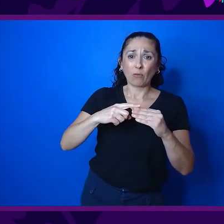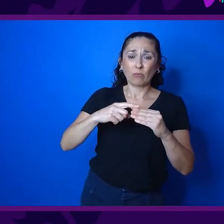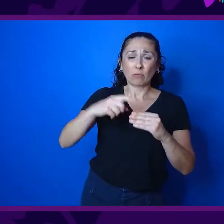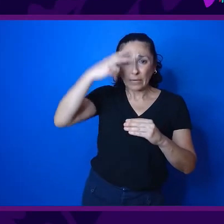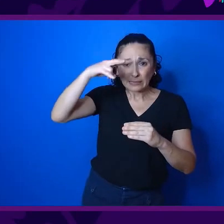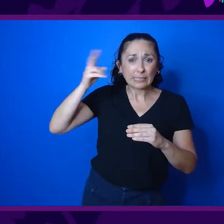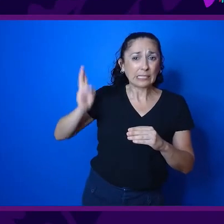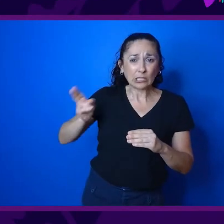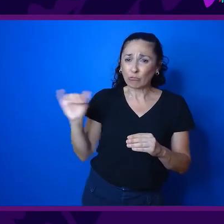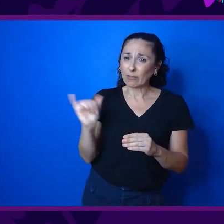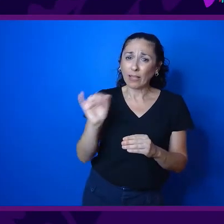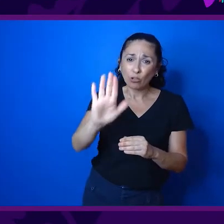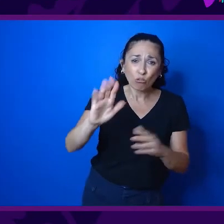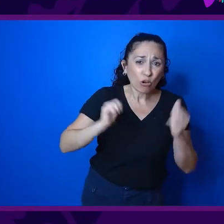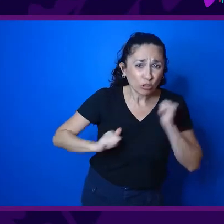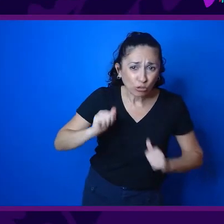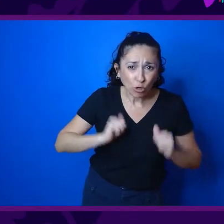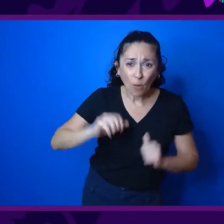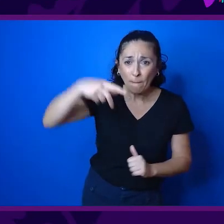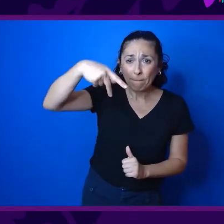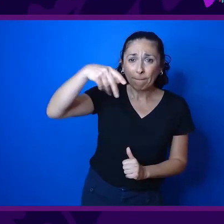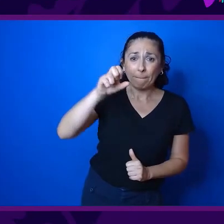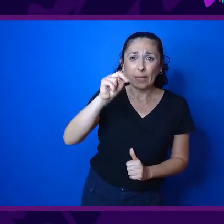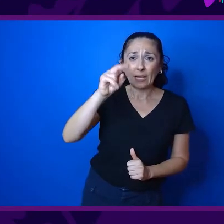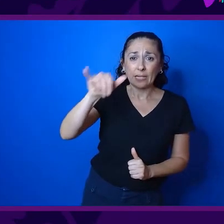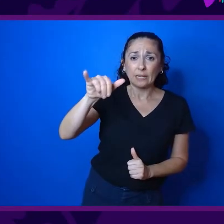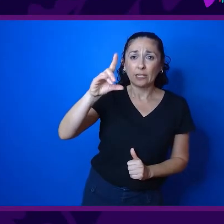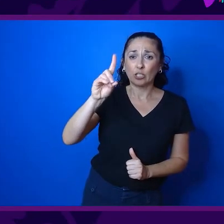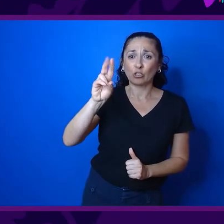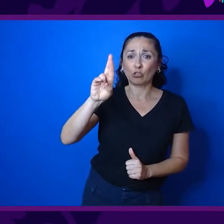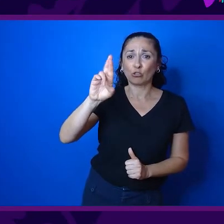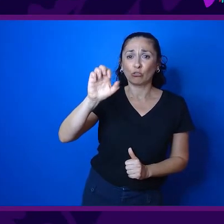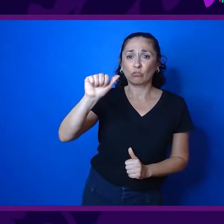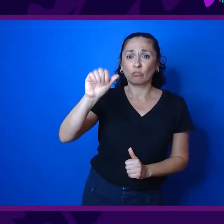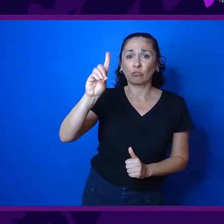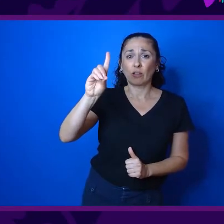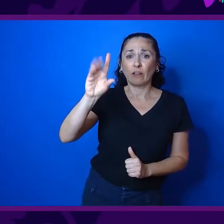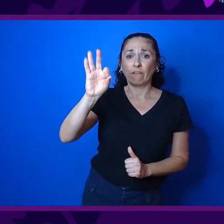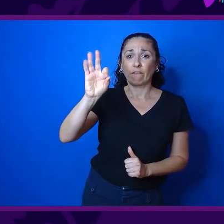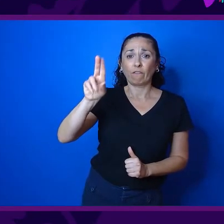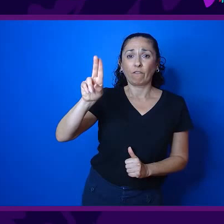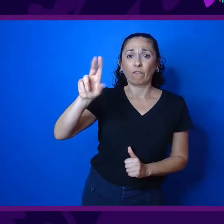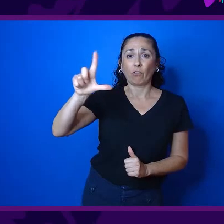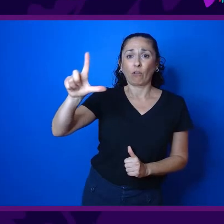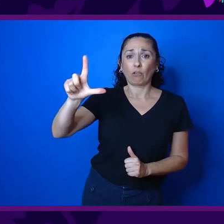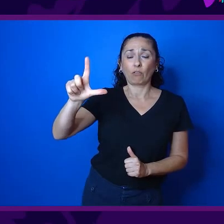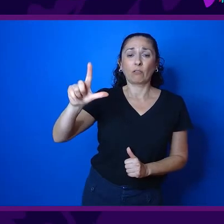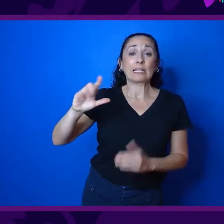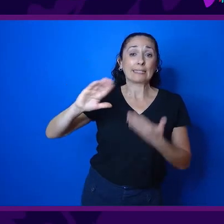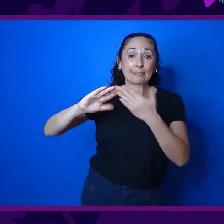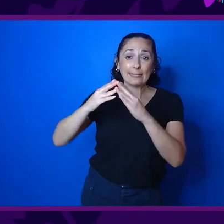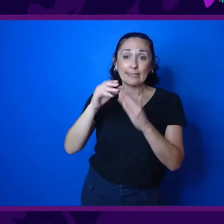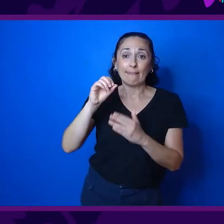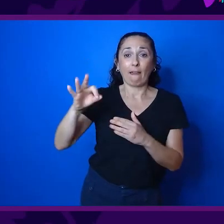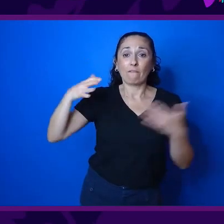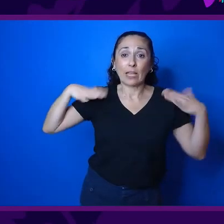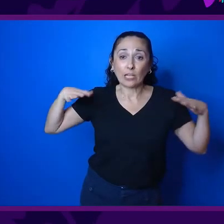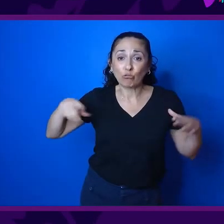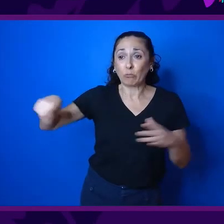know our history and the history of the suffering of the Mexican people, the Mexican Americans in our country. But we